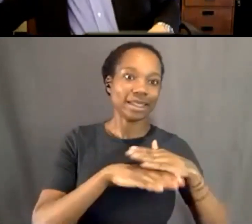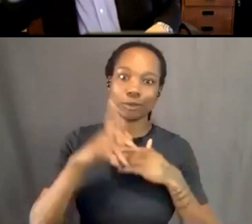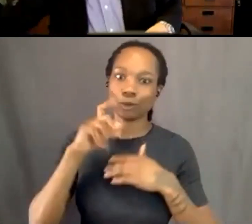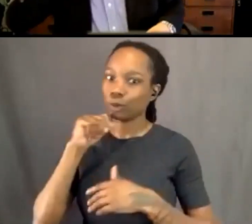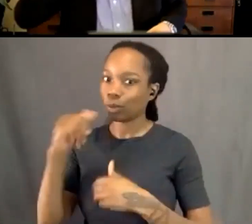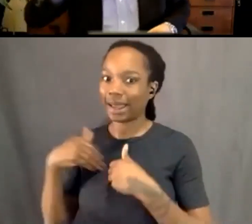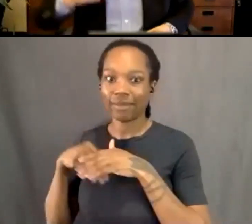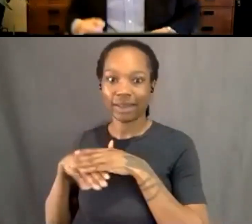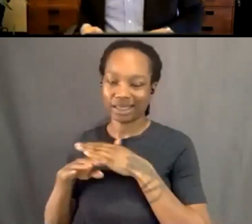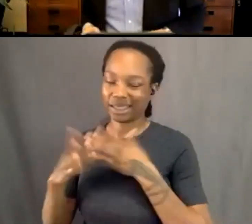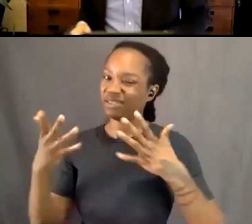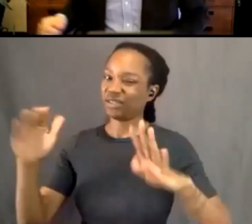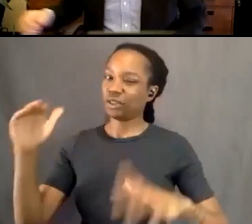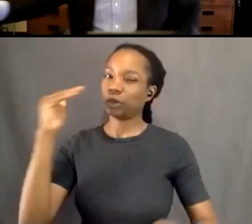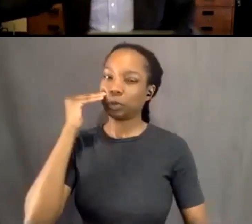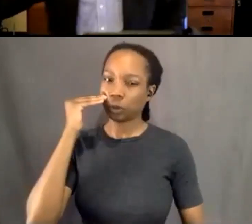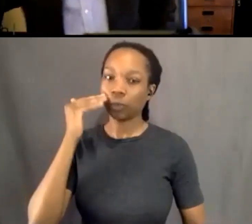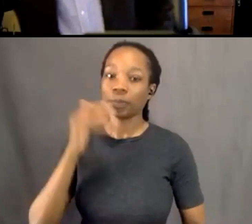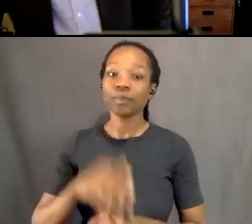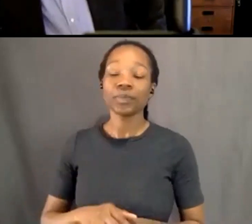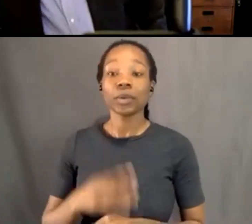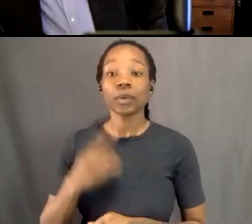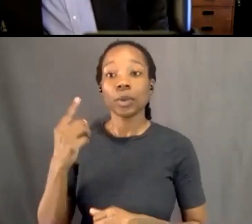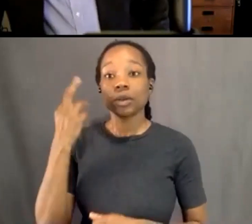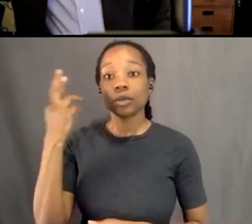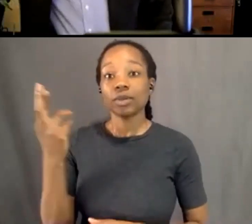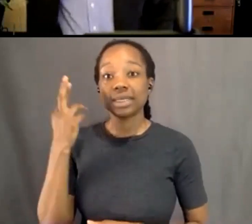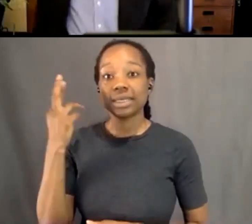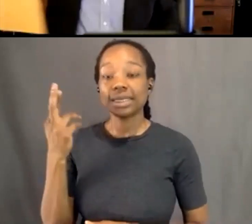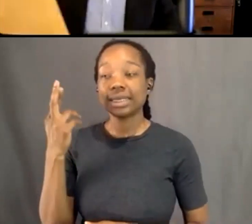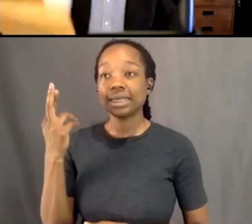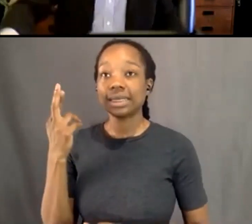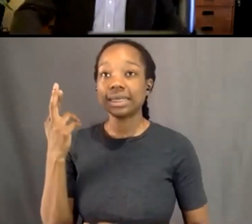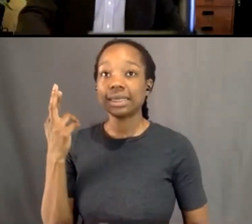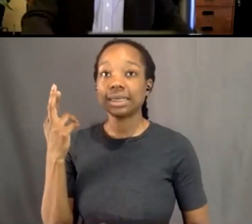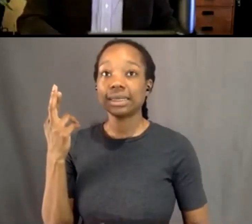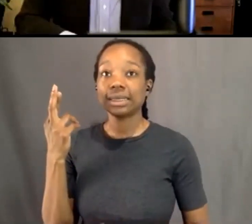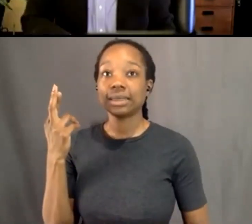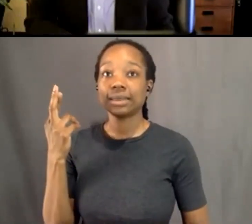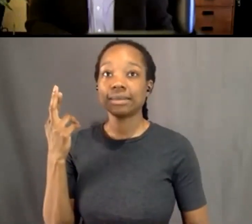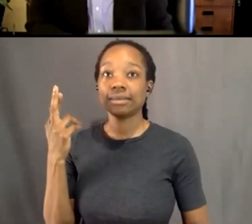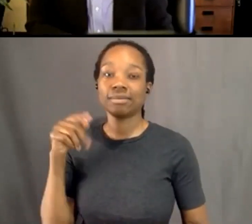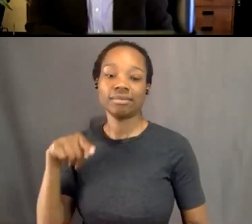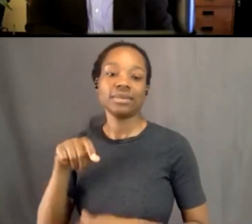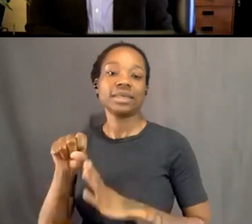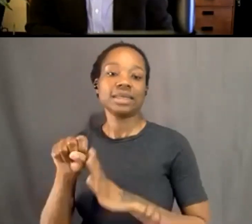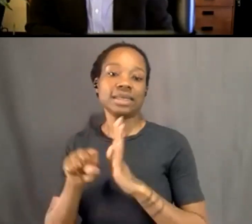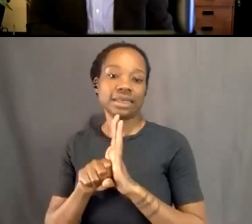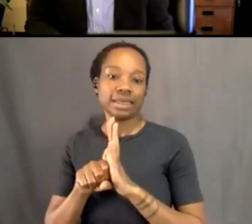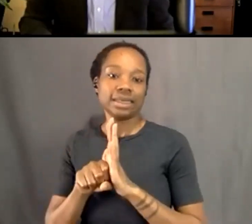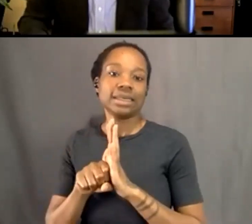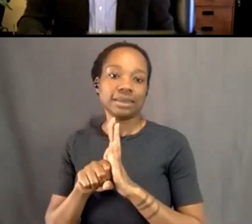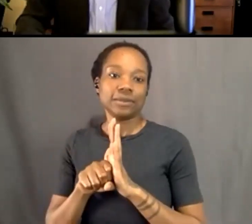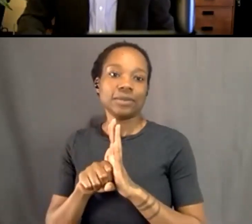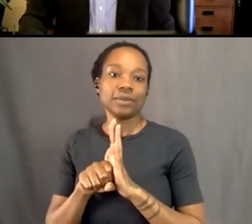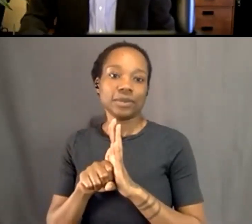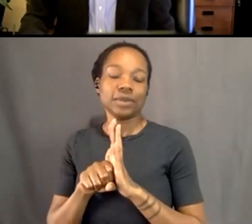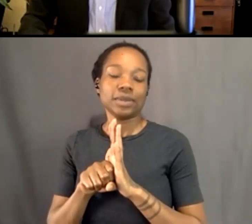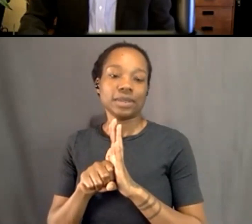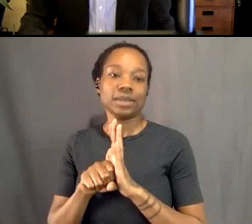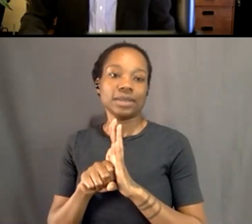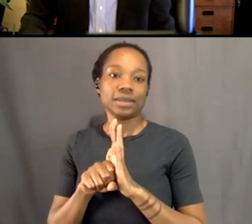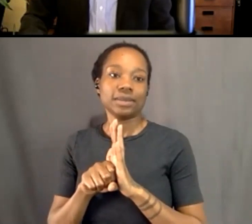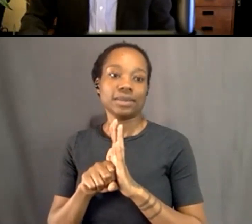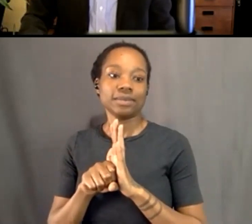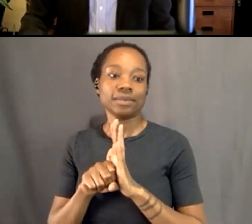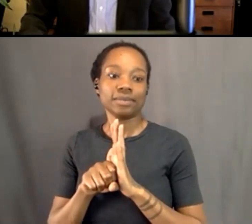the lines, one of the reasons that, the state was, very, one